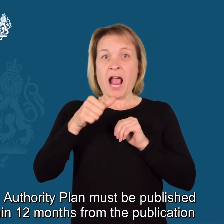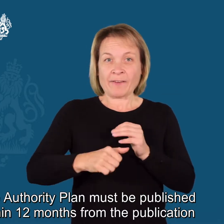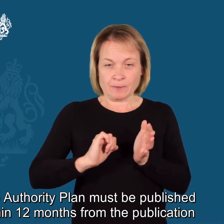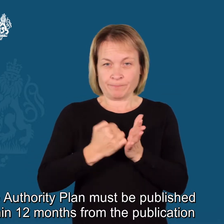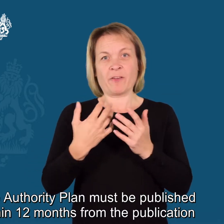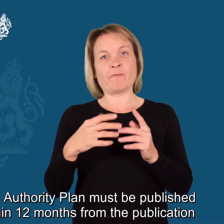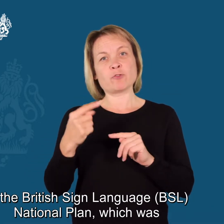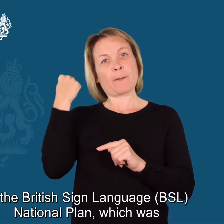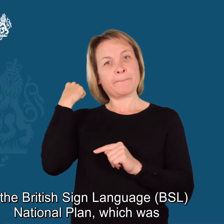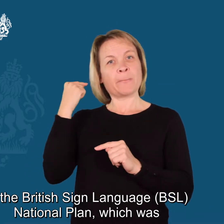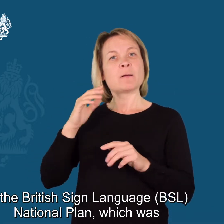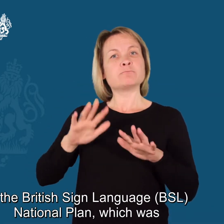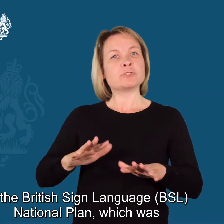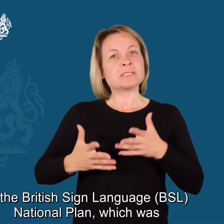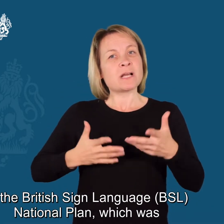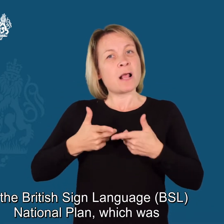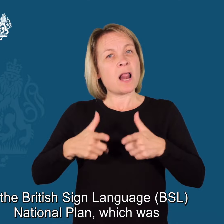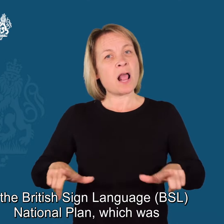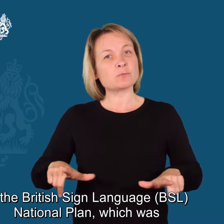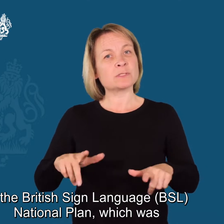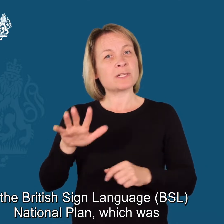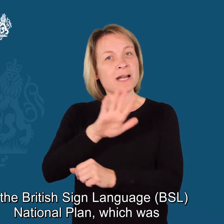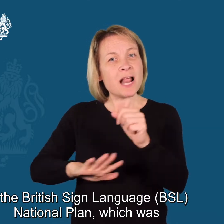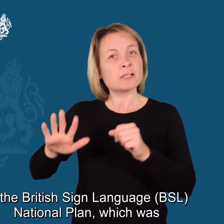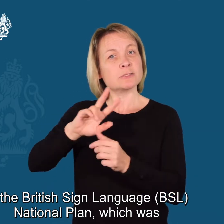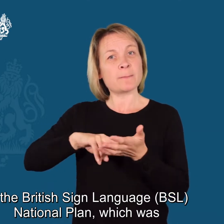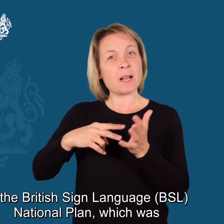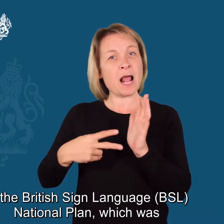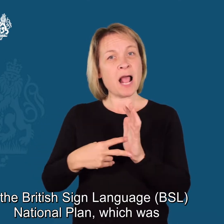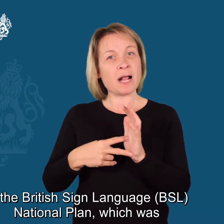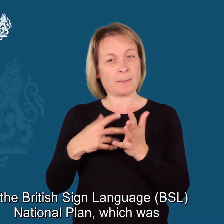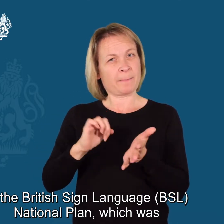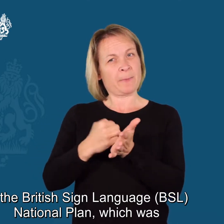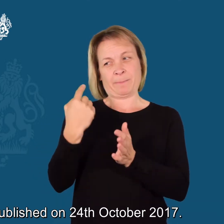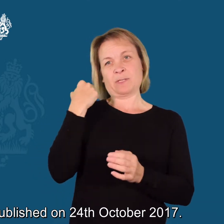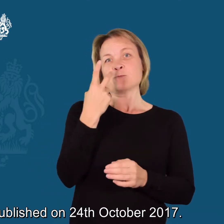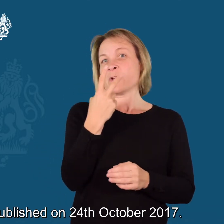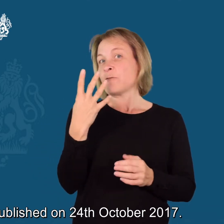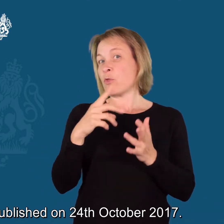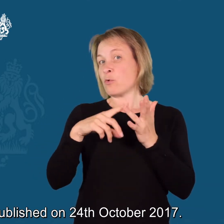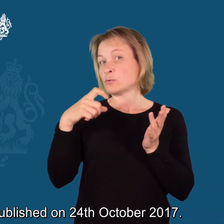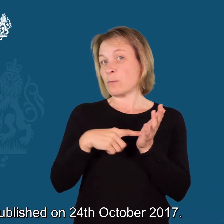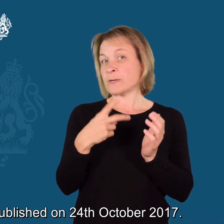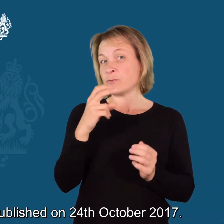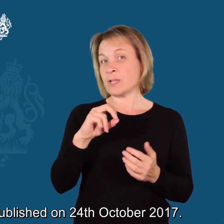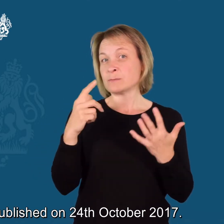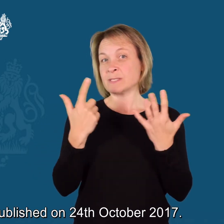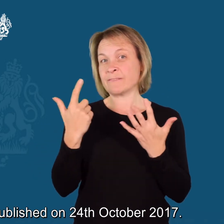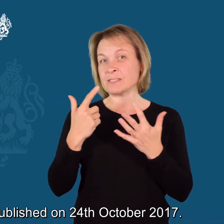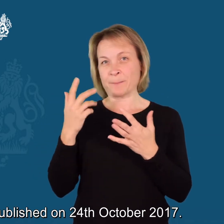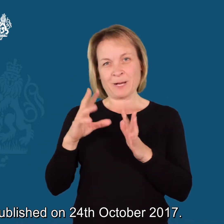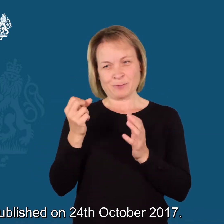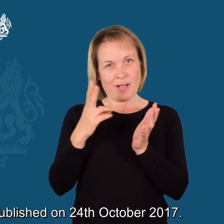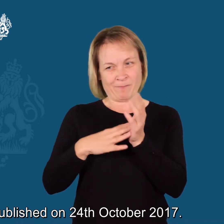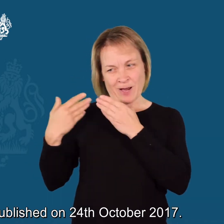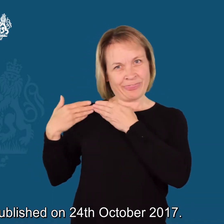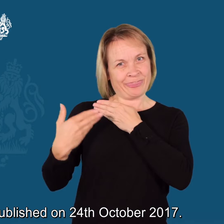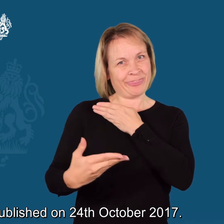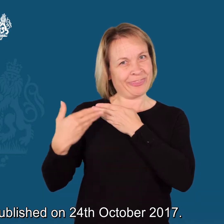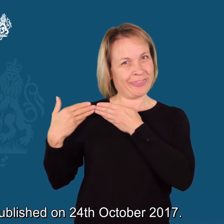National Plan, which was published on the 24th of October 2017. The SCTS BSL